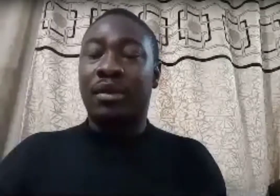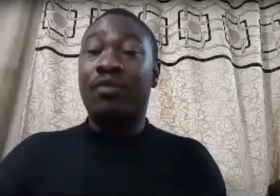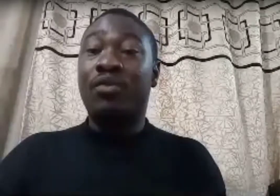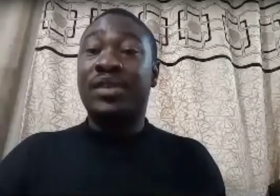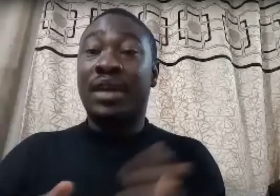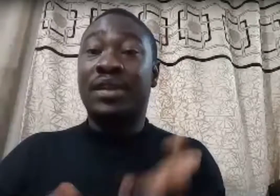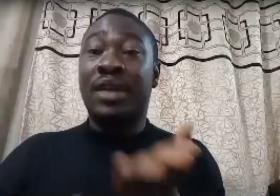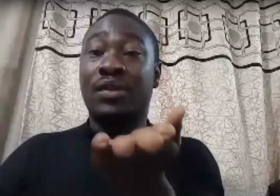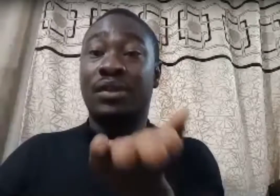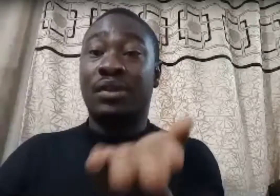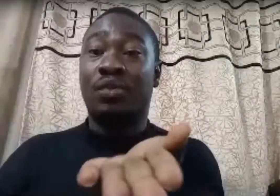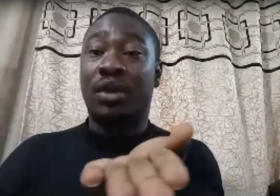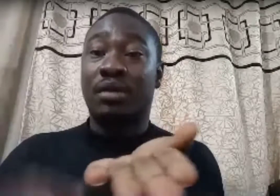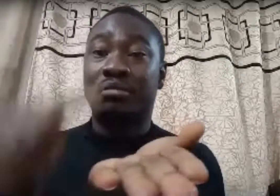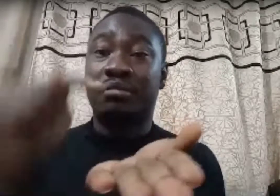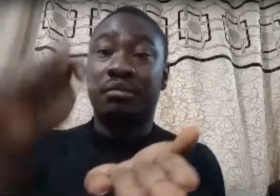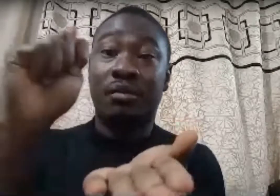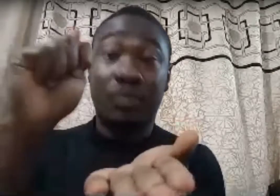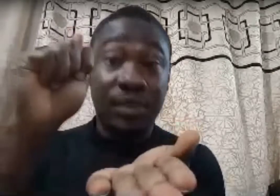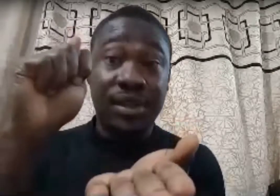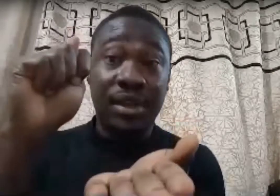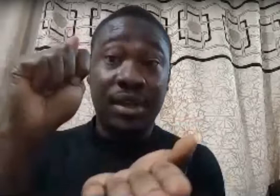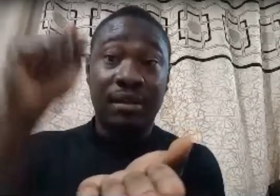T-hand, how do we sign million?